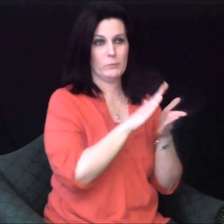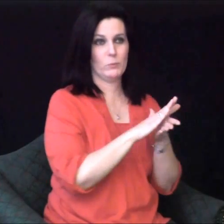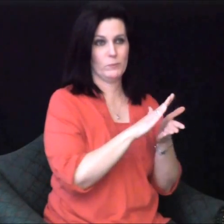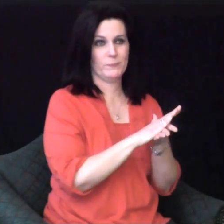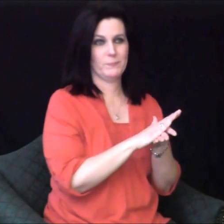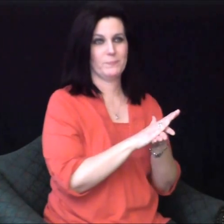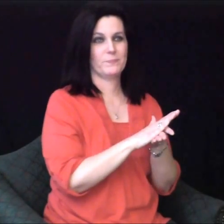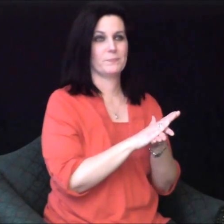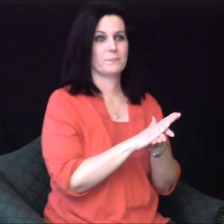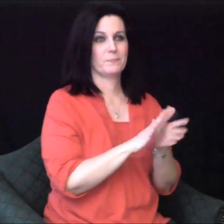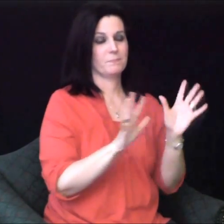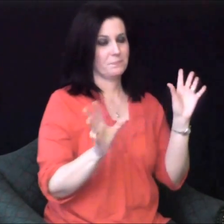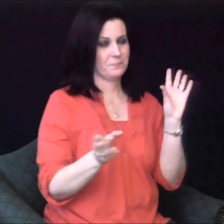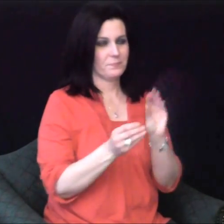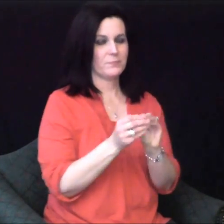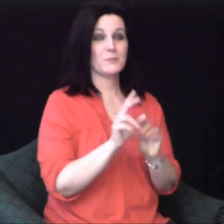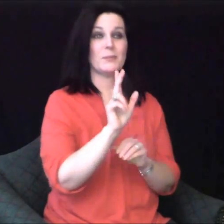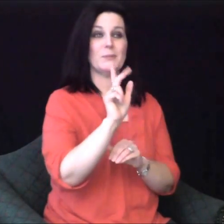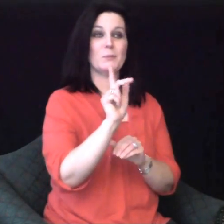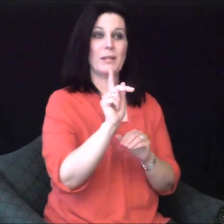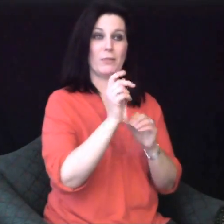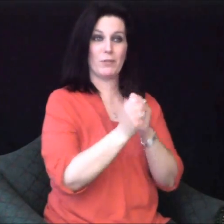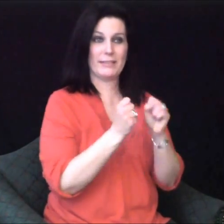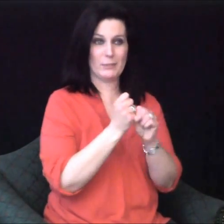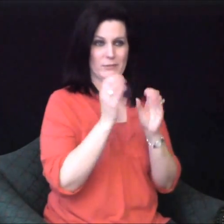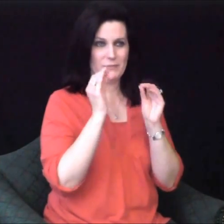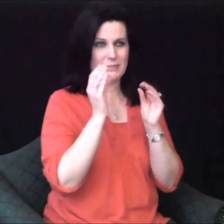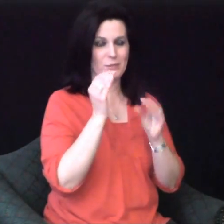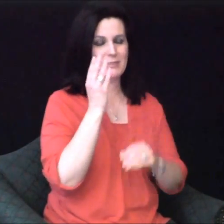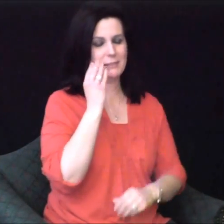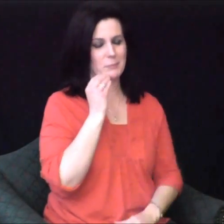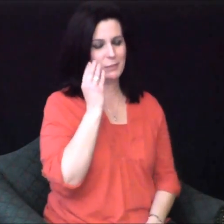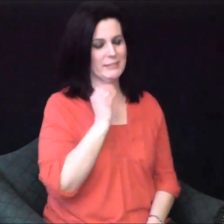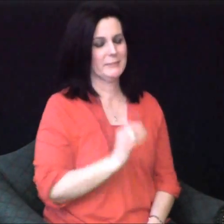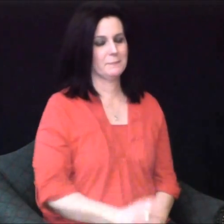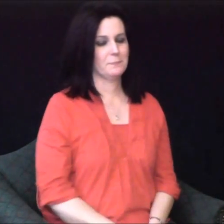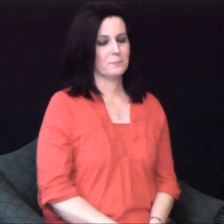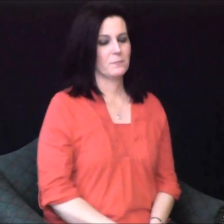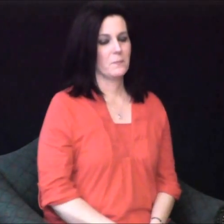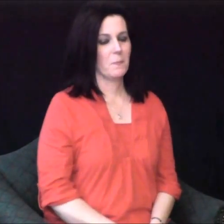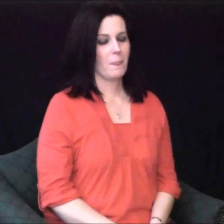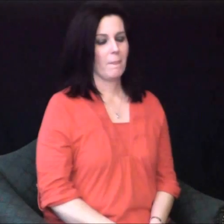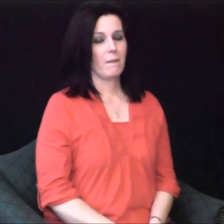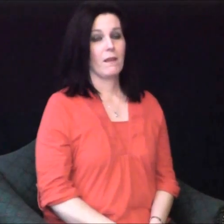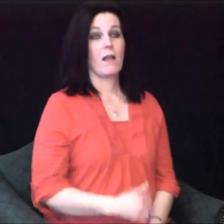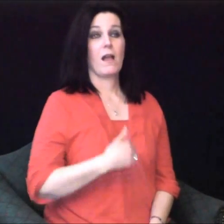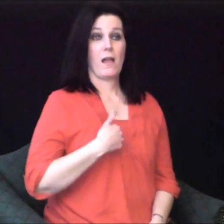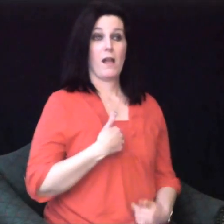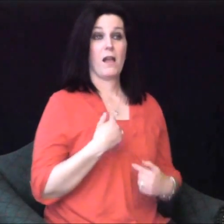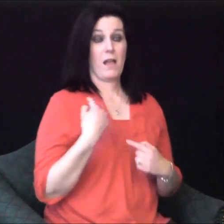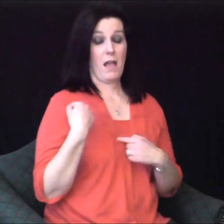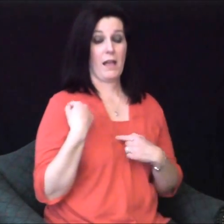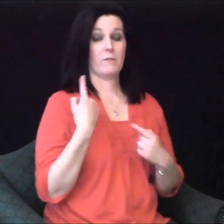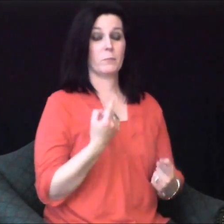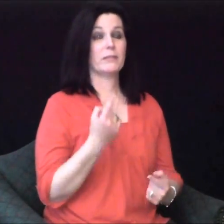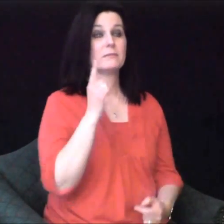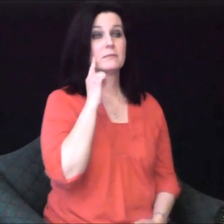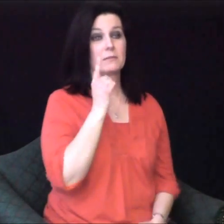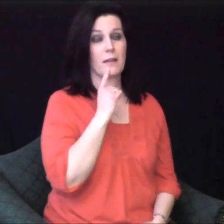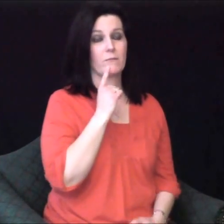teaching experience was at public school, so 23 years of teaching experience altogether. I have